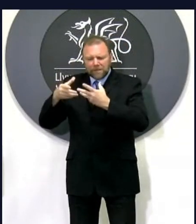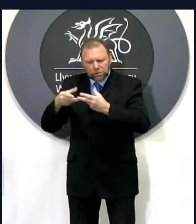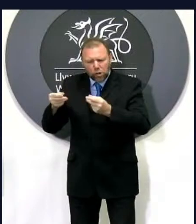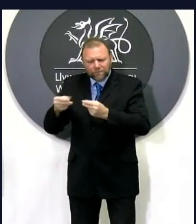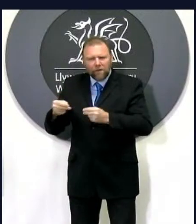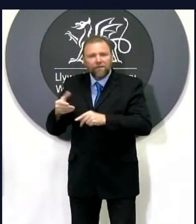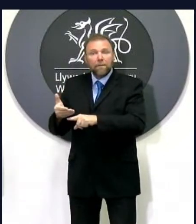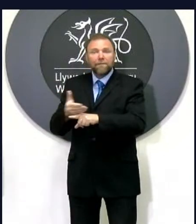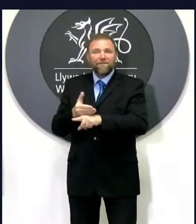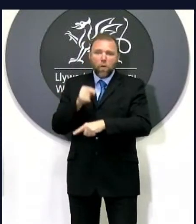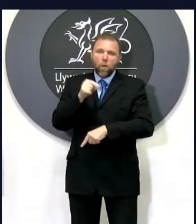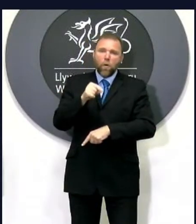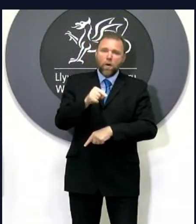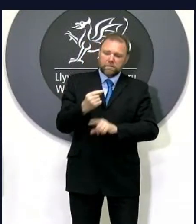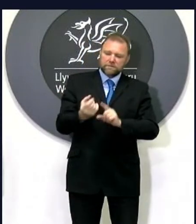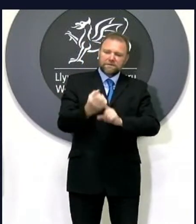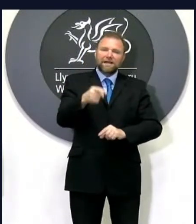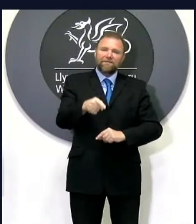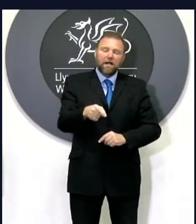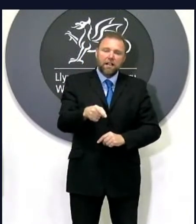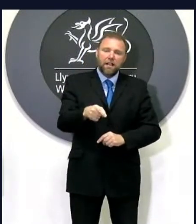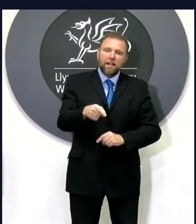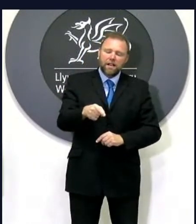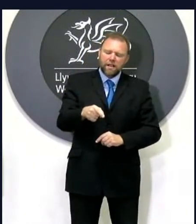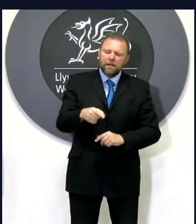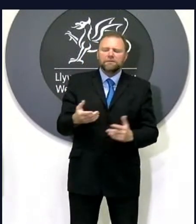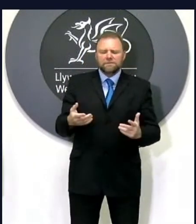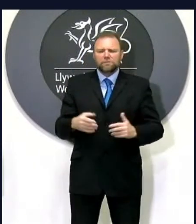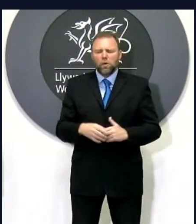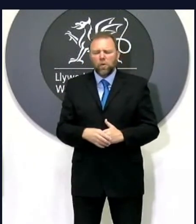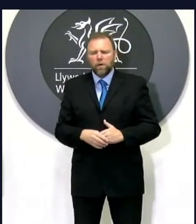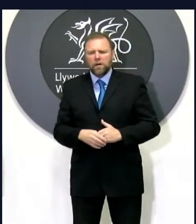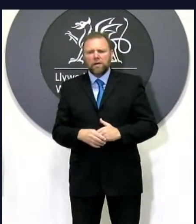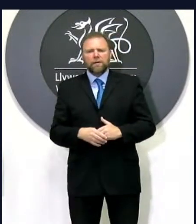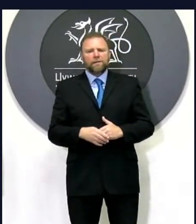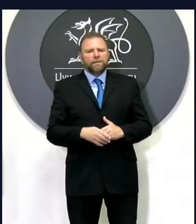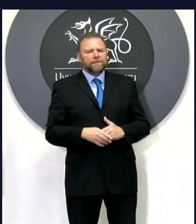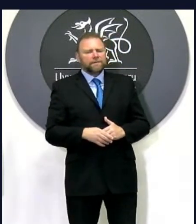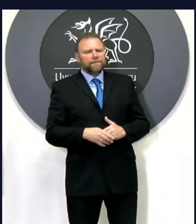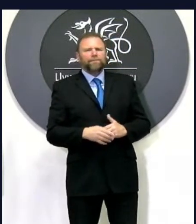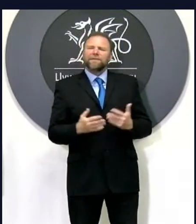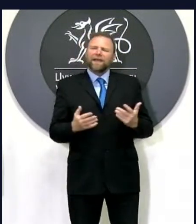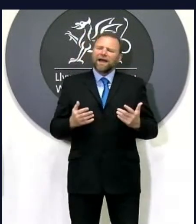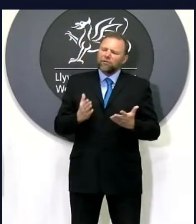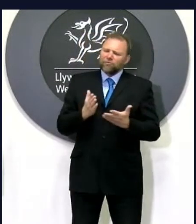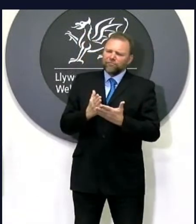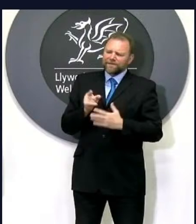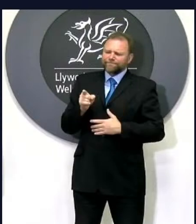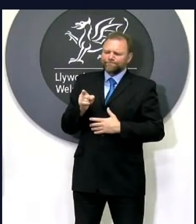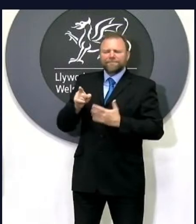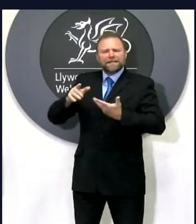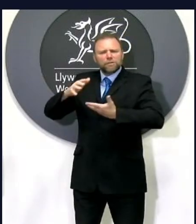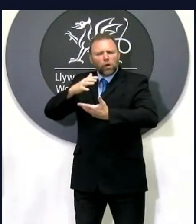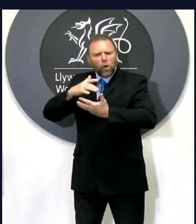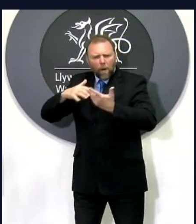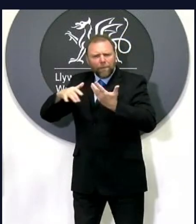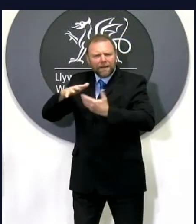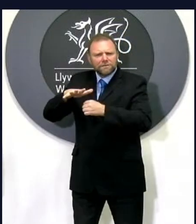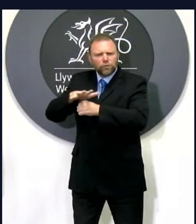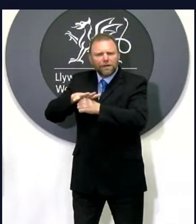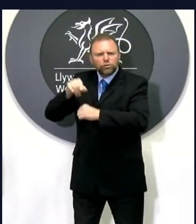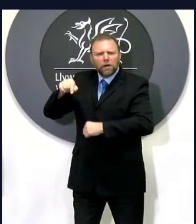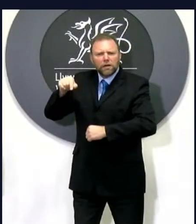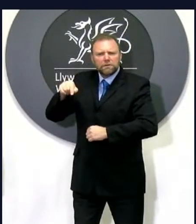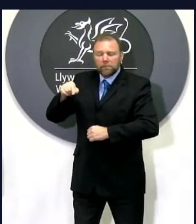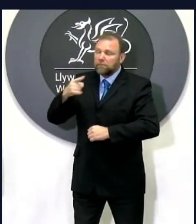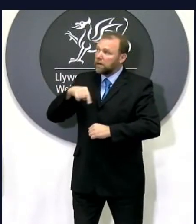those positive opportunities can be won from it. And they are complex, but we are engaged